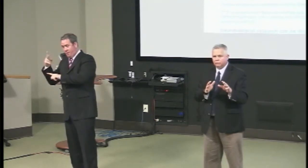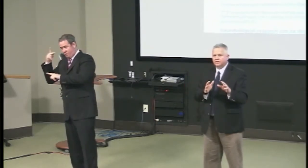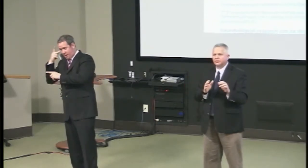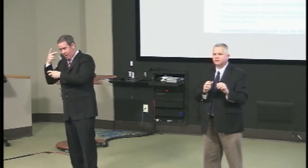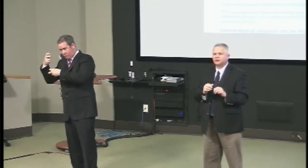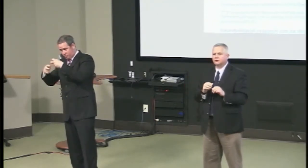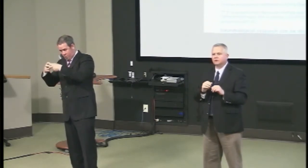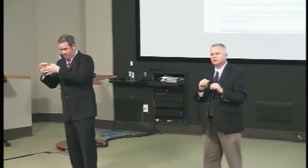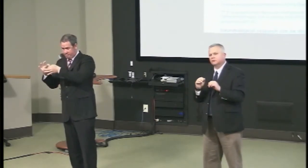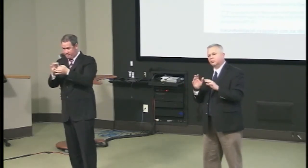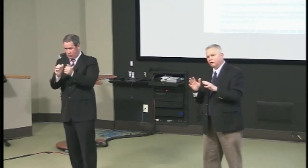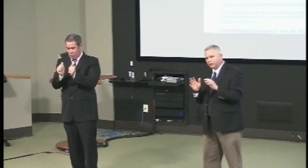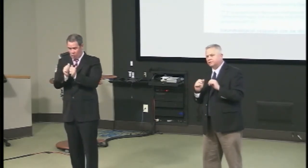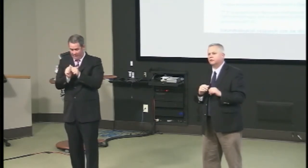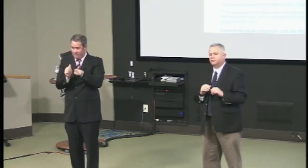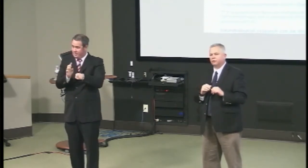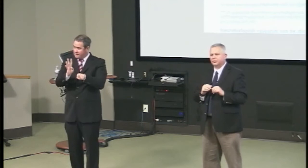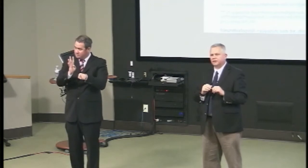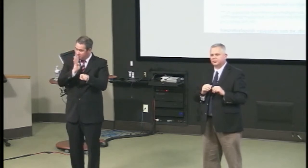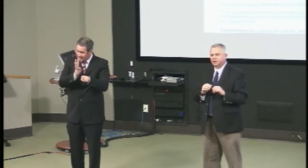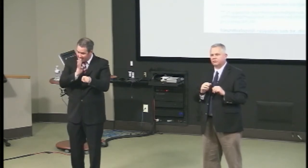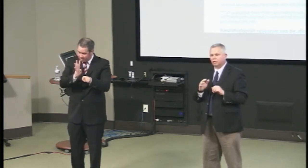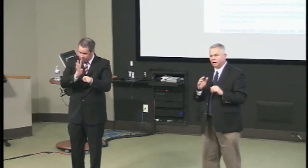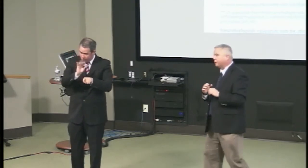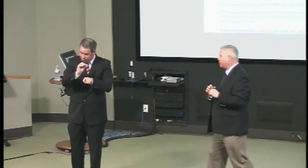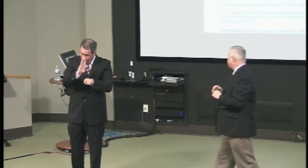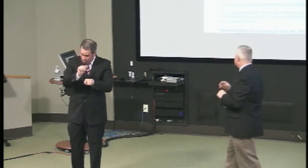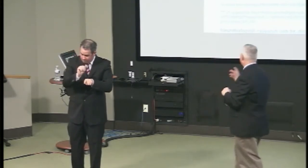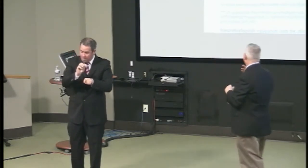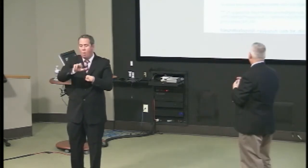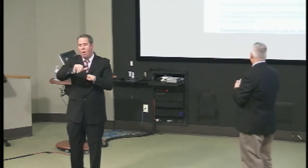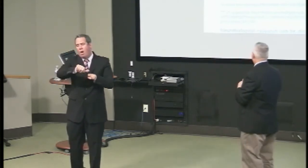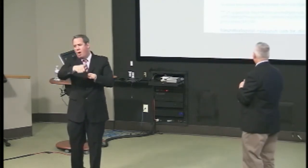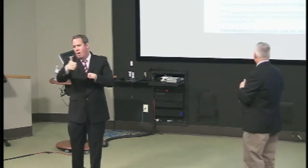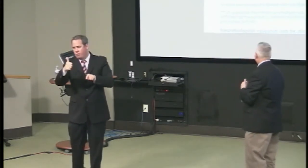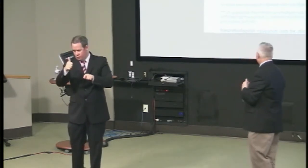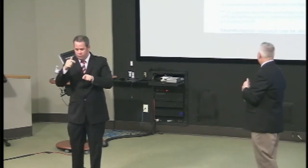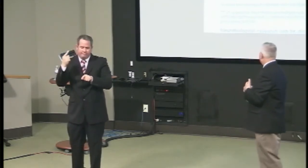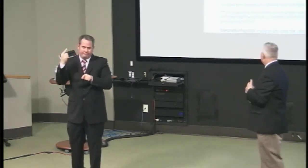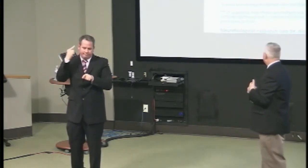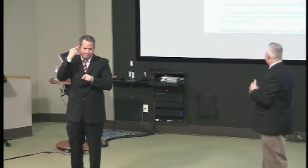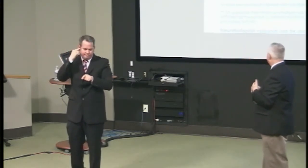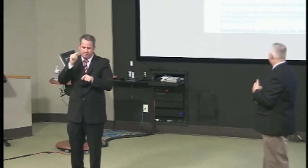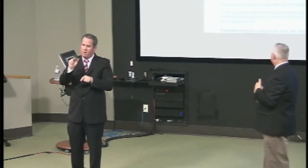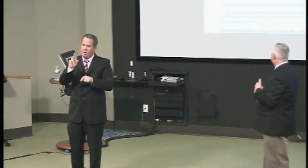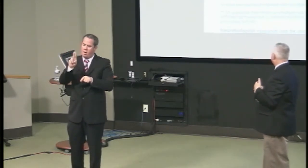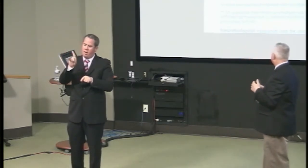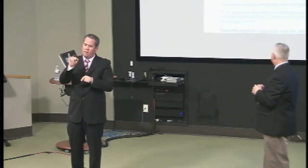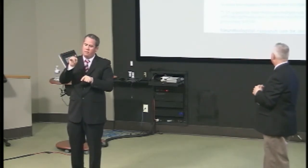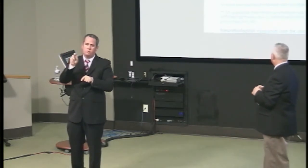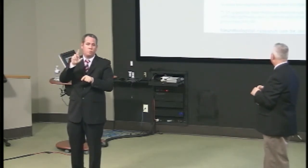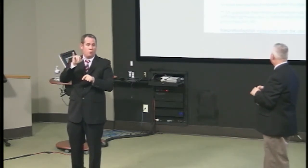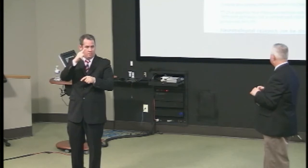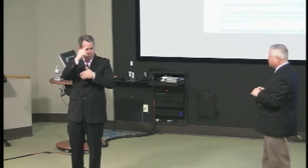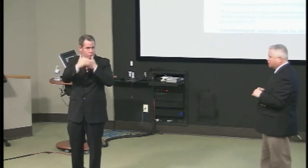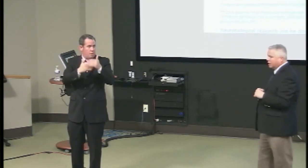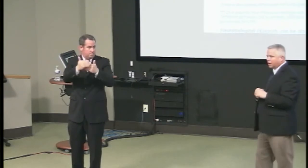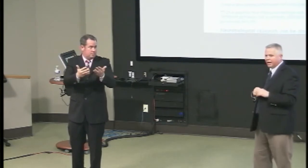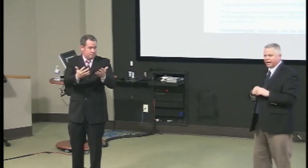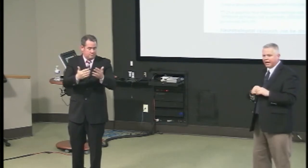visual processing or auditory processing or other things. So for example, work by Stein and Eden and